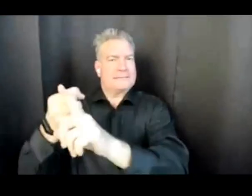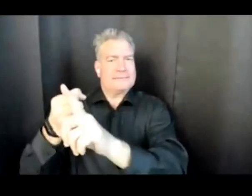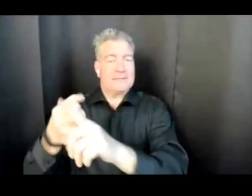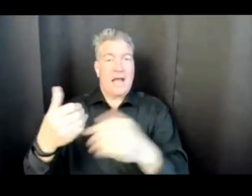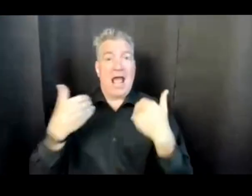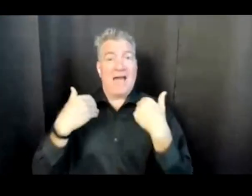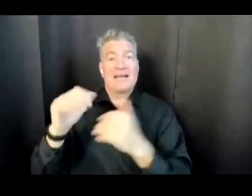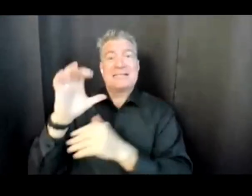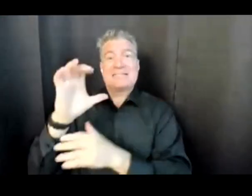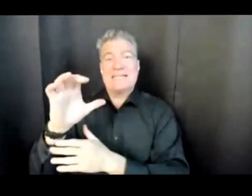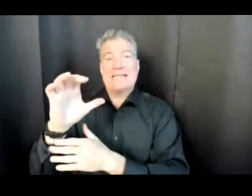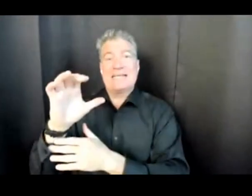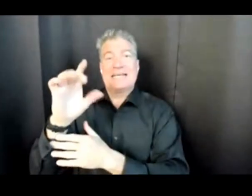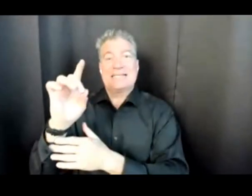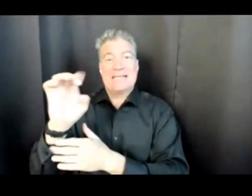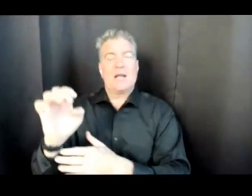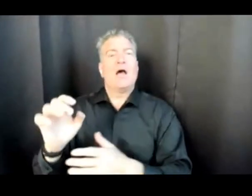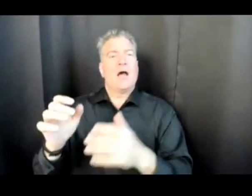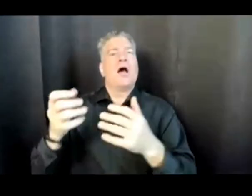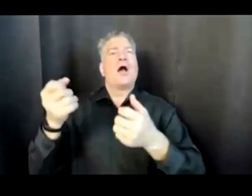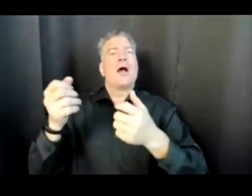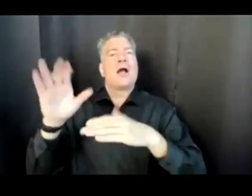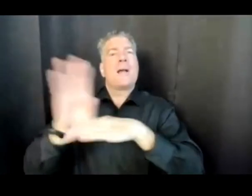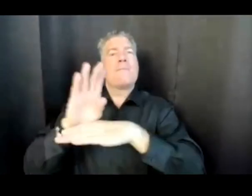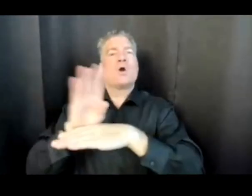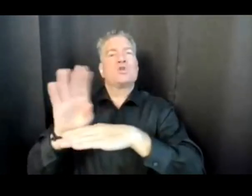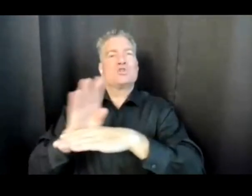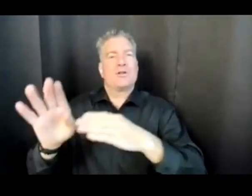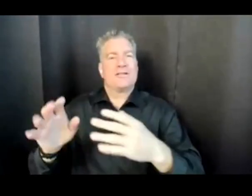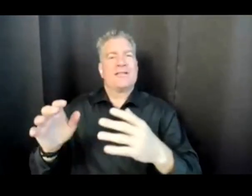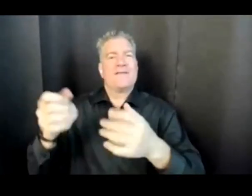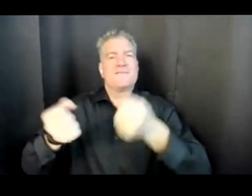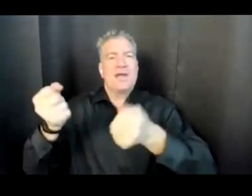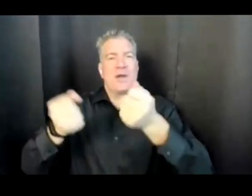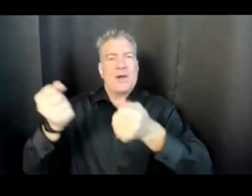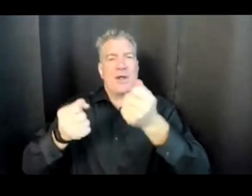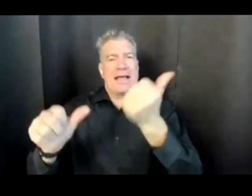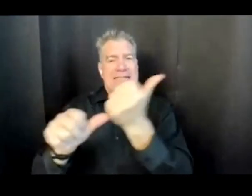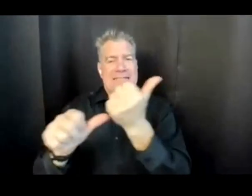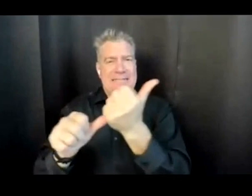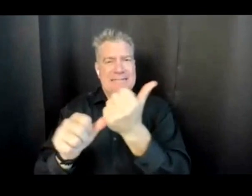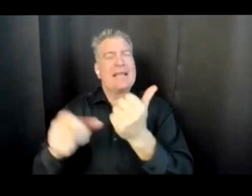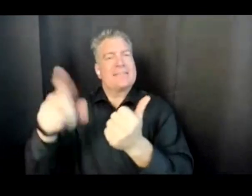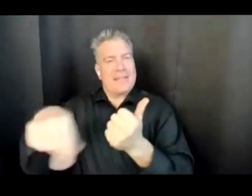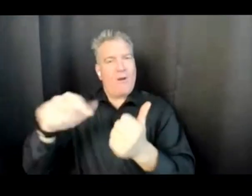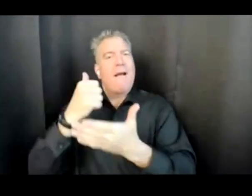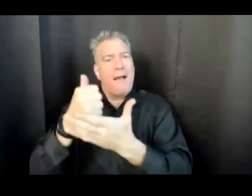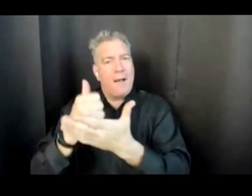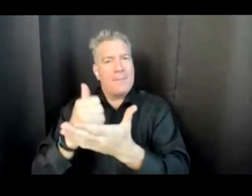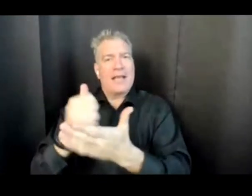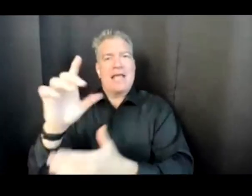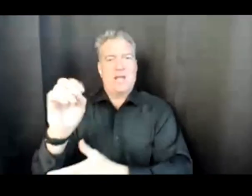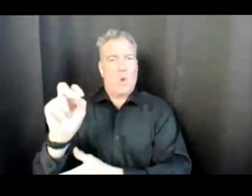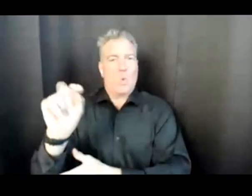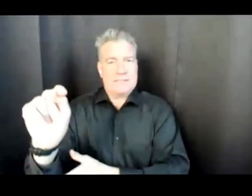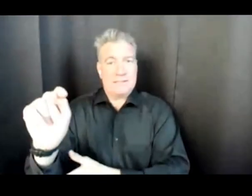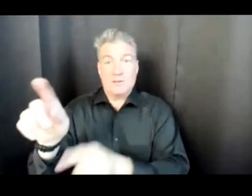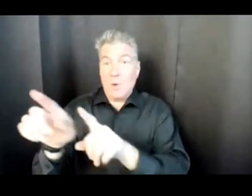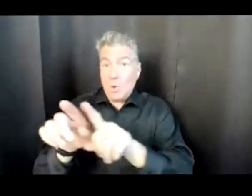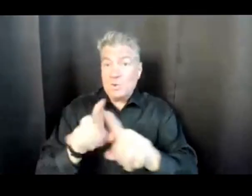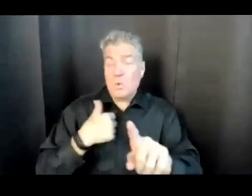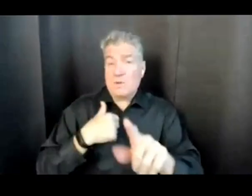our commercial vehicle enforcement teams that are helping DOT with the treating of the roadways. We also have them deployed with inside